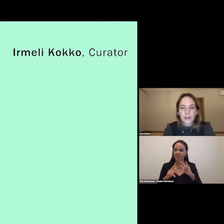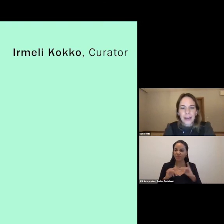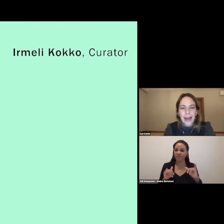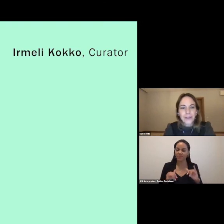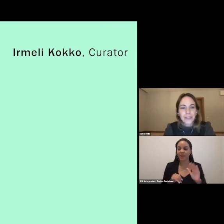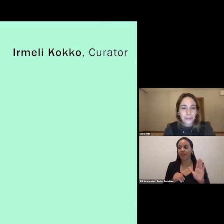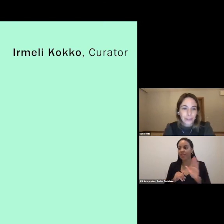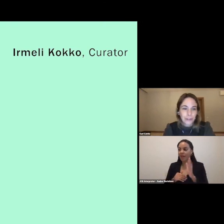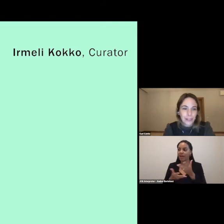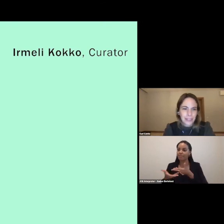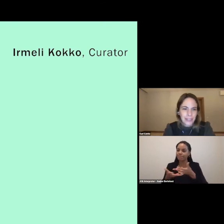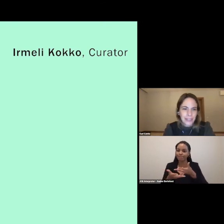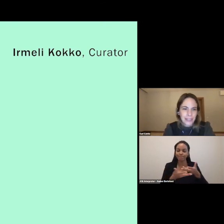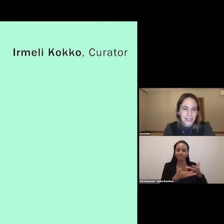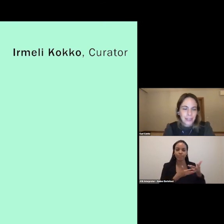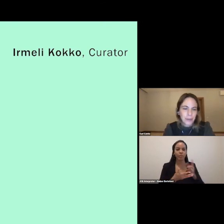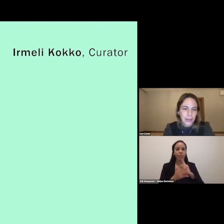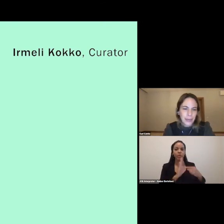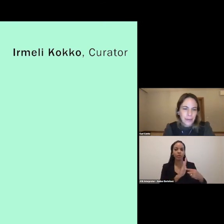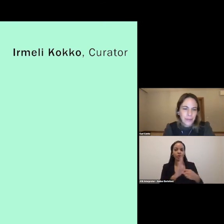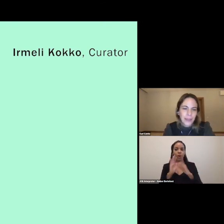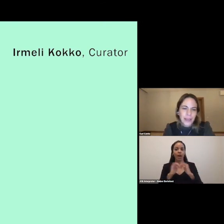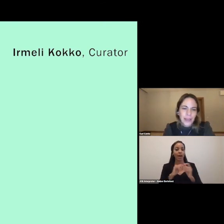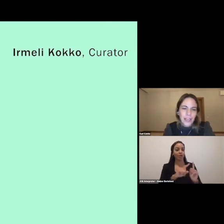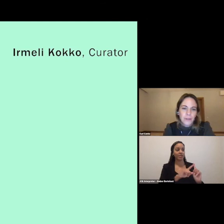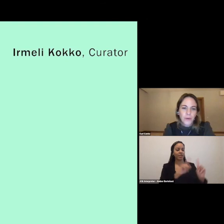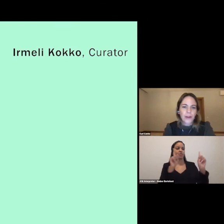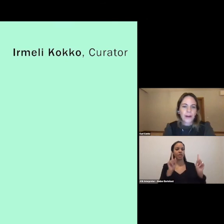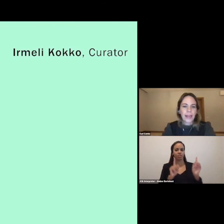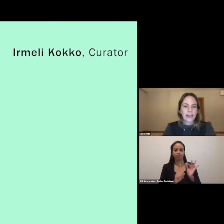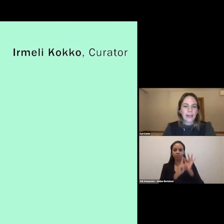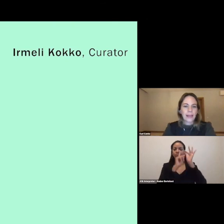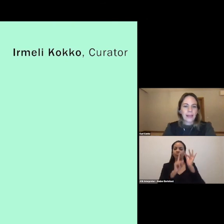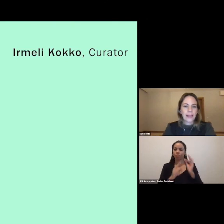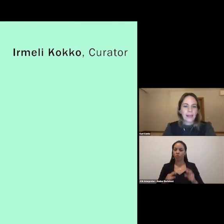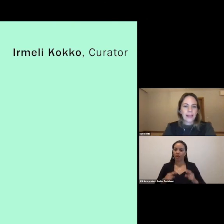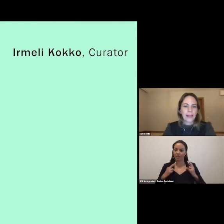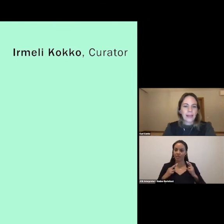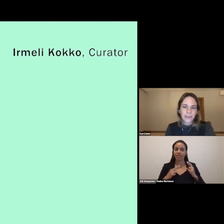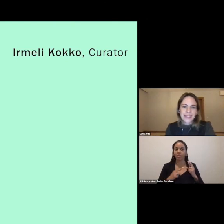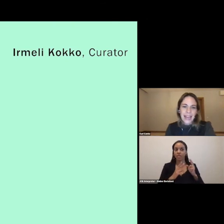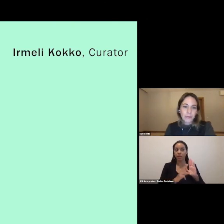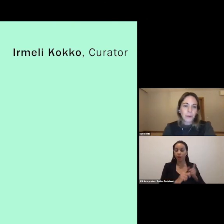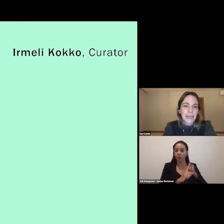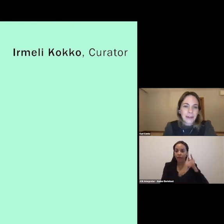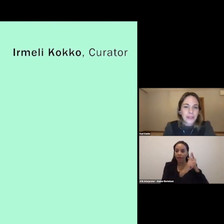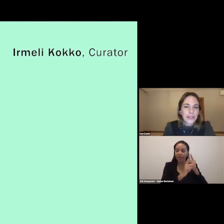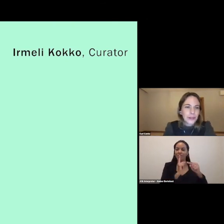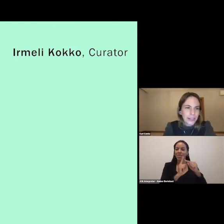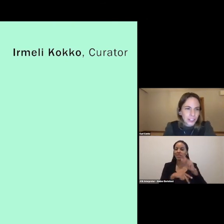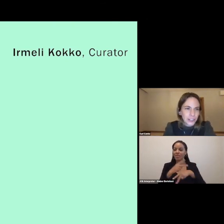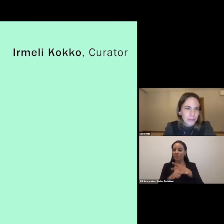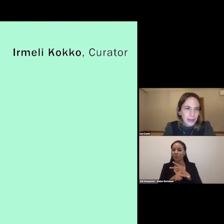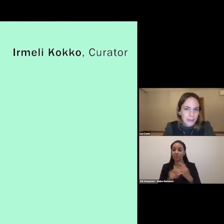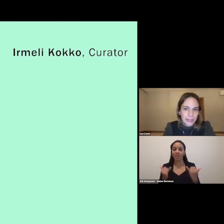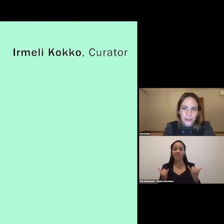exchange exemplified how different residencies can be in both their aims and forms. Today, we will